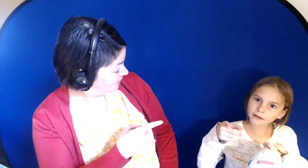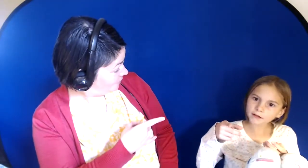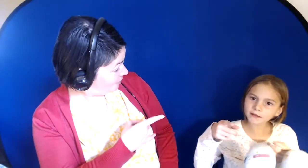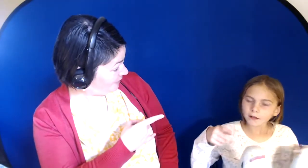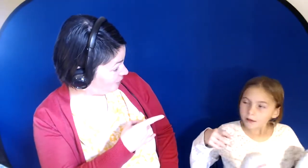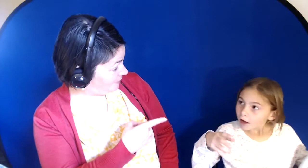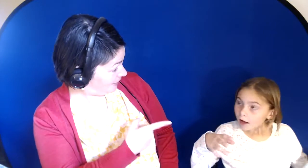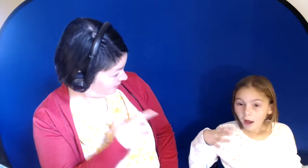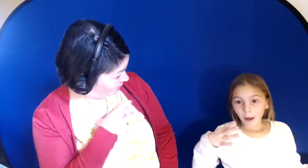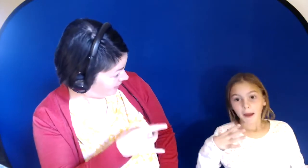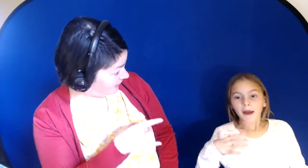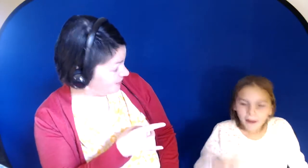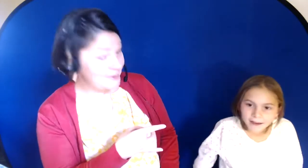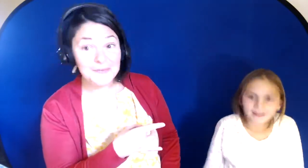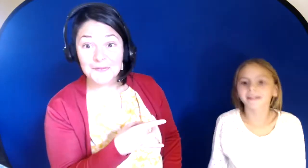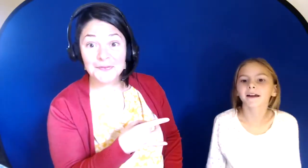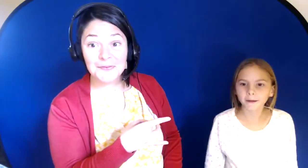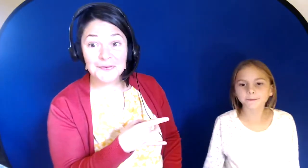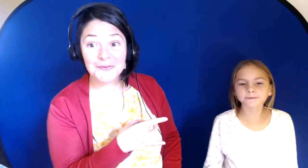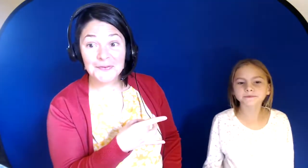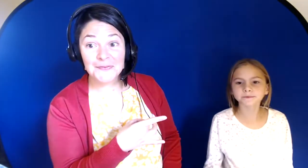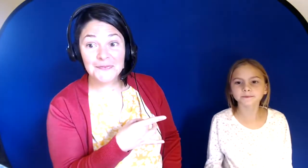What about you, Mila? You like?